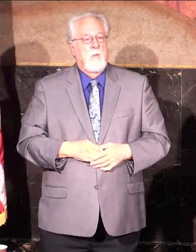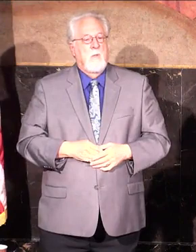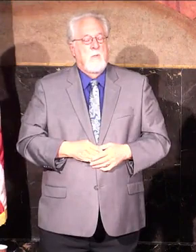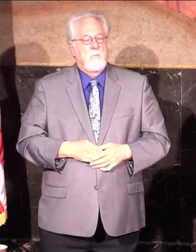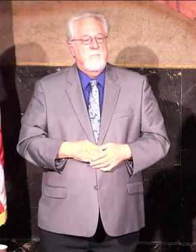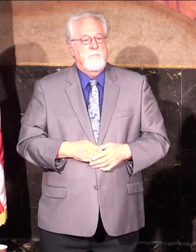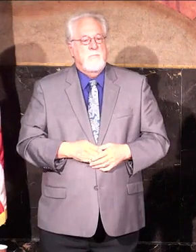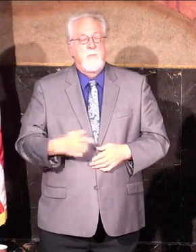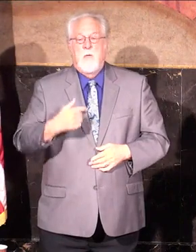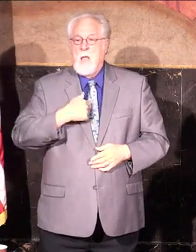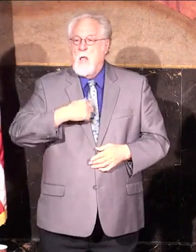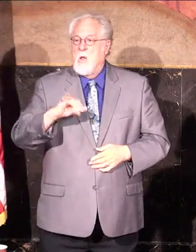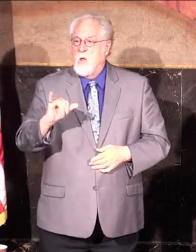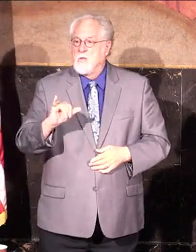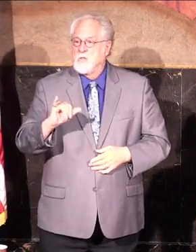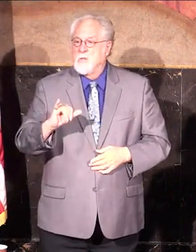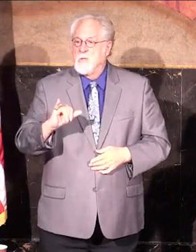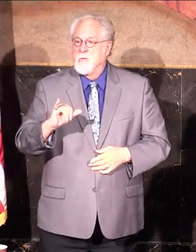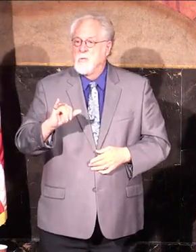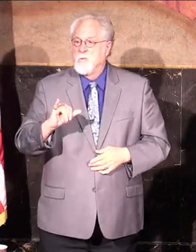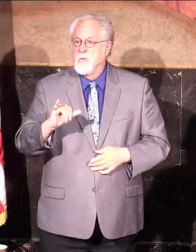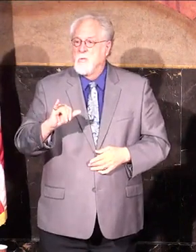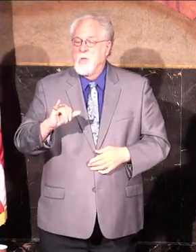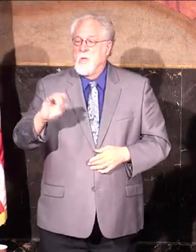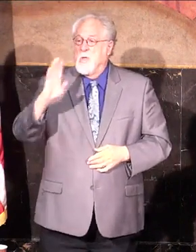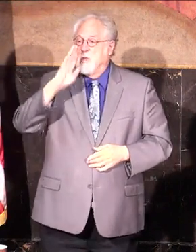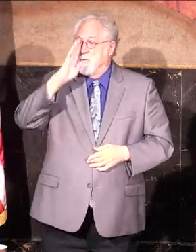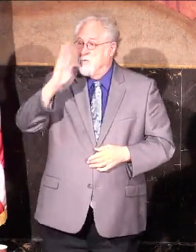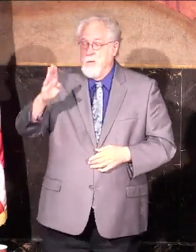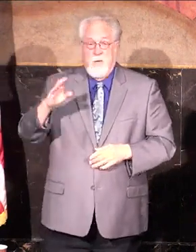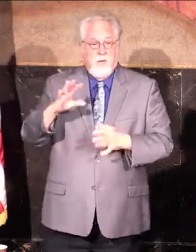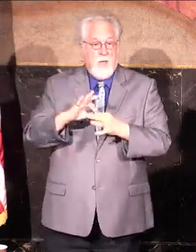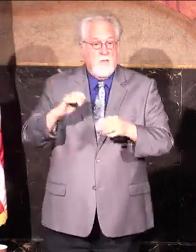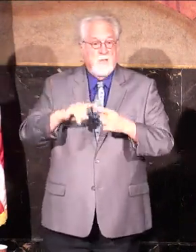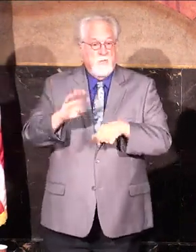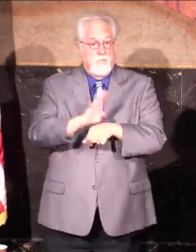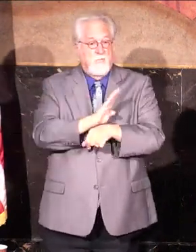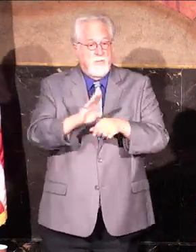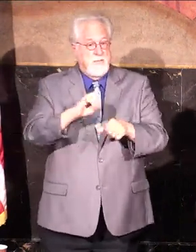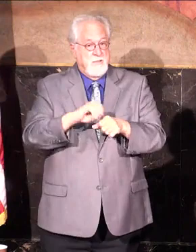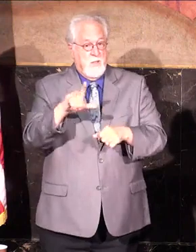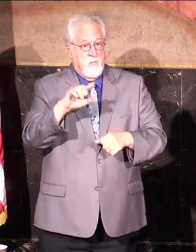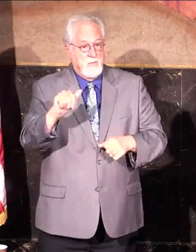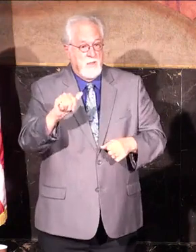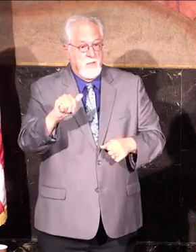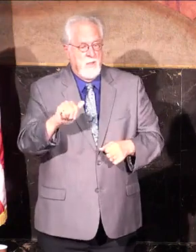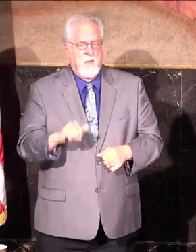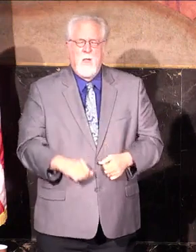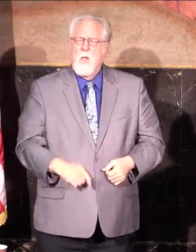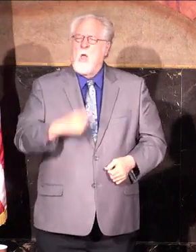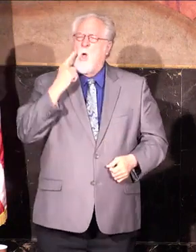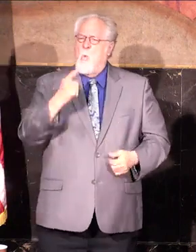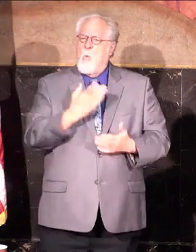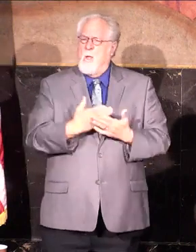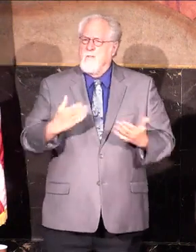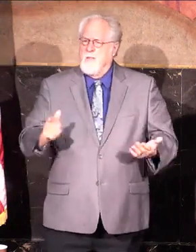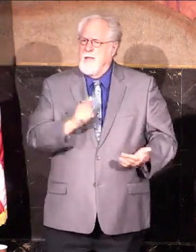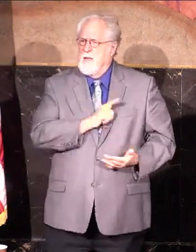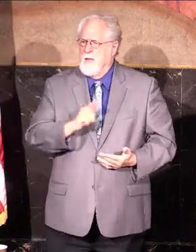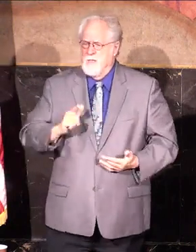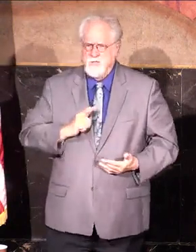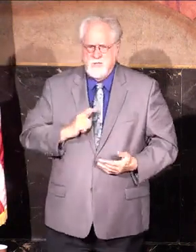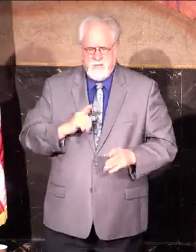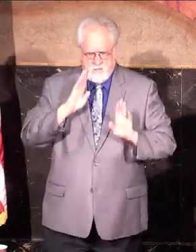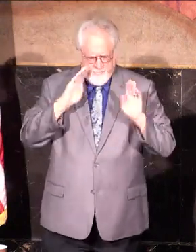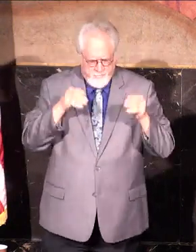And I will also direct some comments to businesses across the state of Louisiana. One of the things that the legislature paid